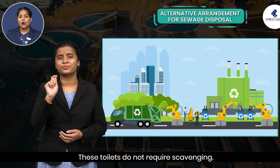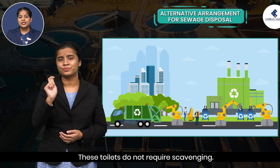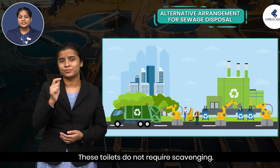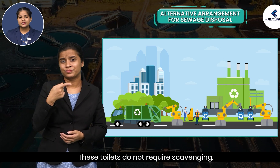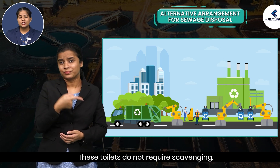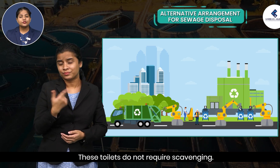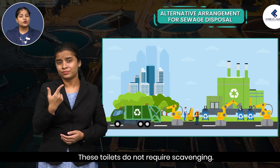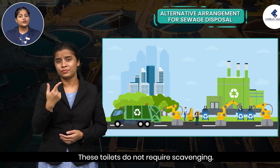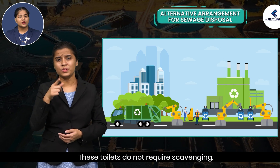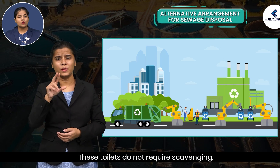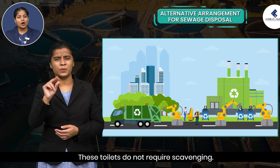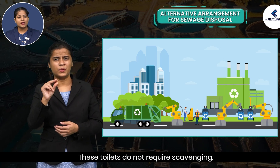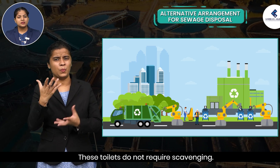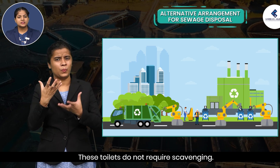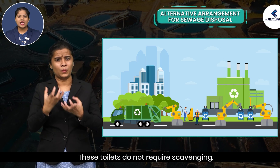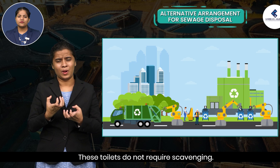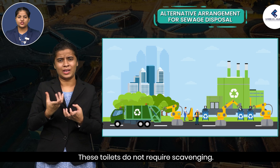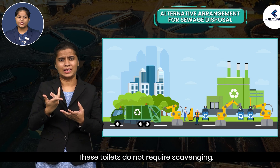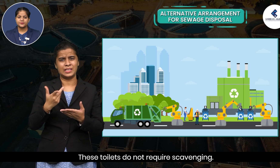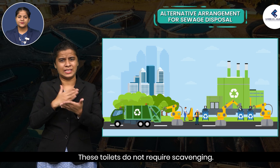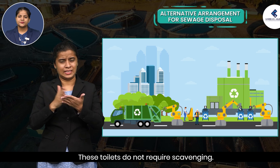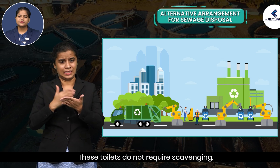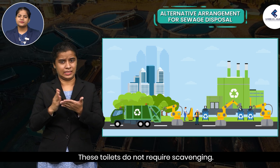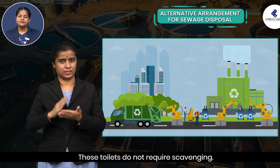These toilets do not require